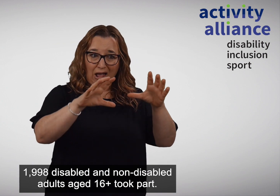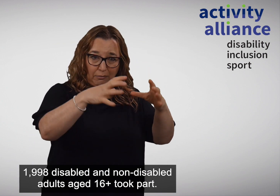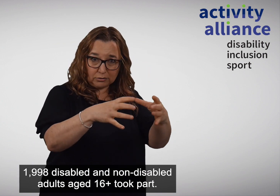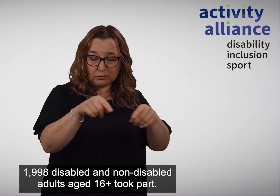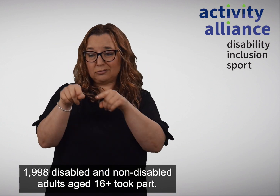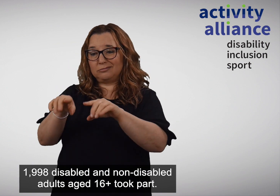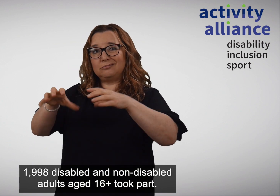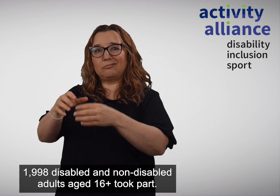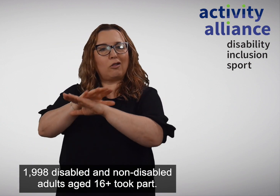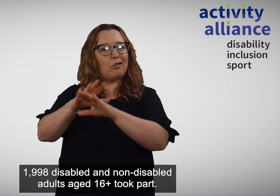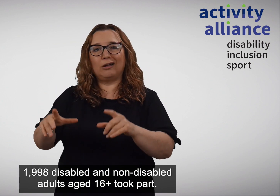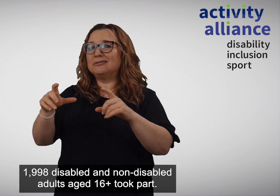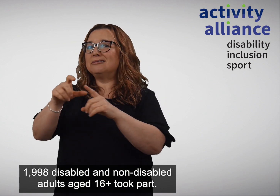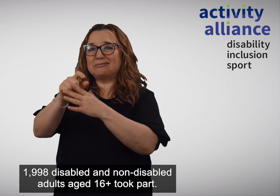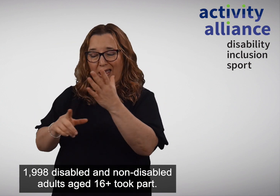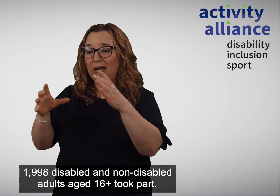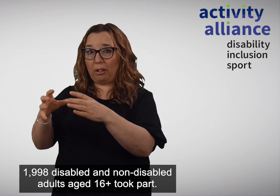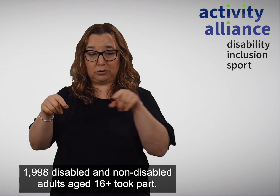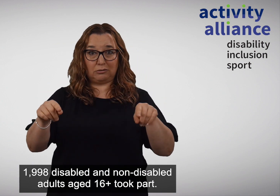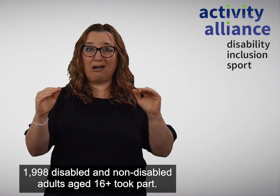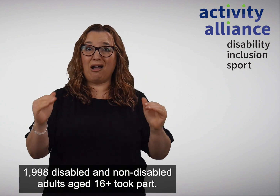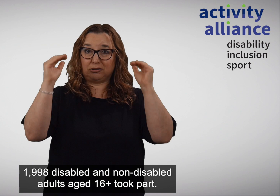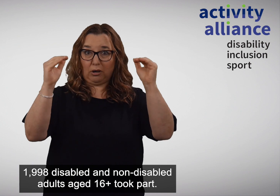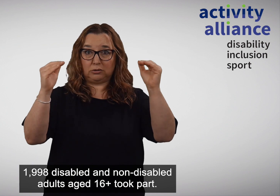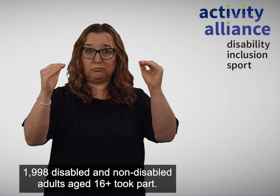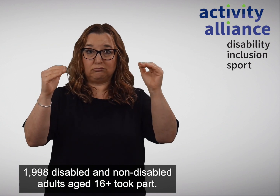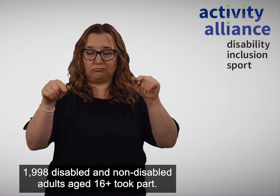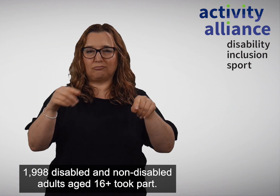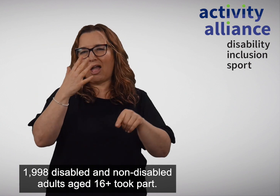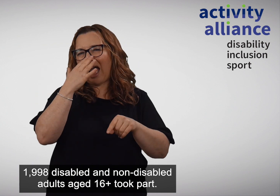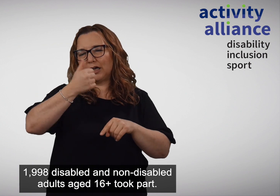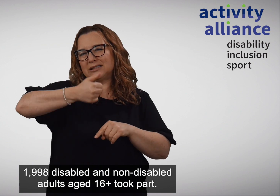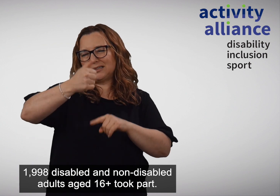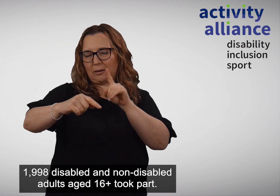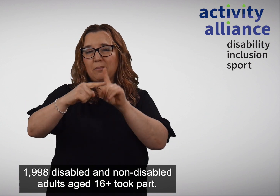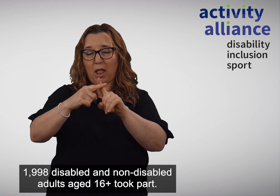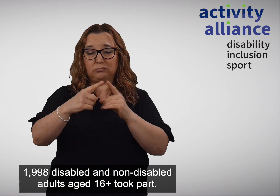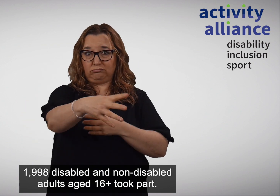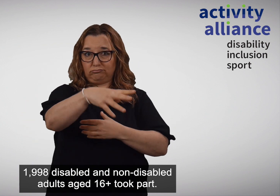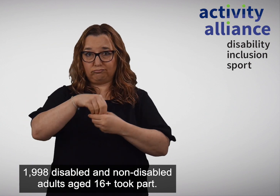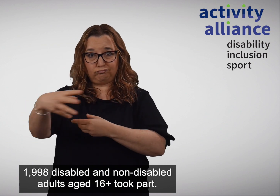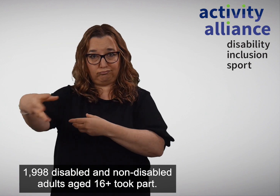1,998 disabled and non-disabled adults aged 16 and over took part.